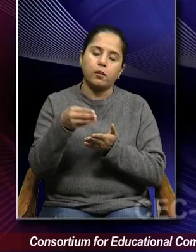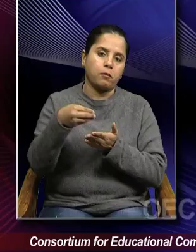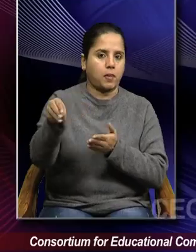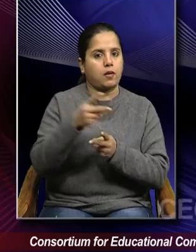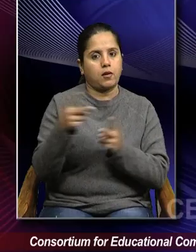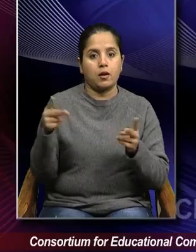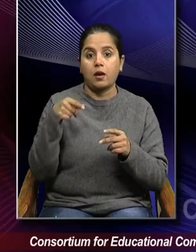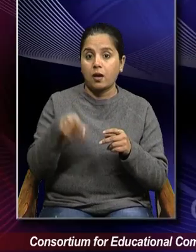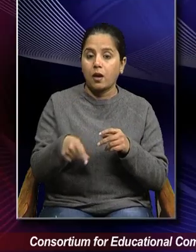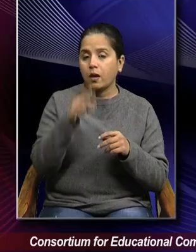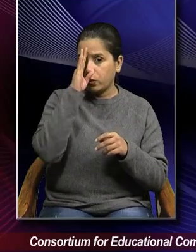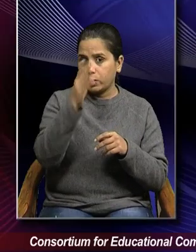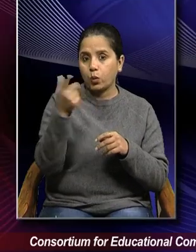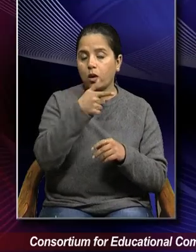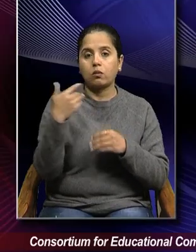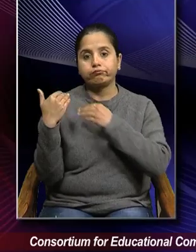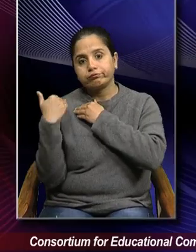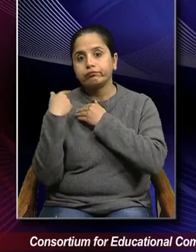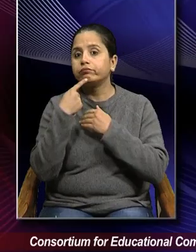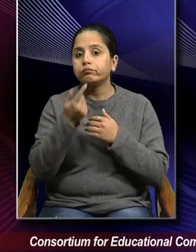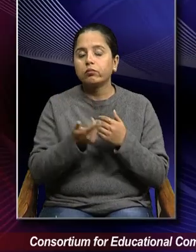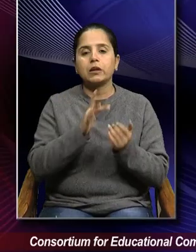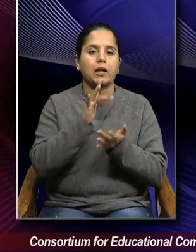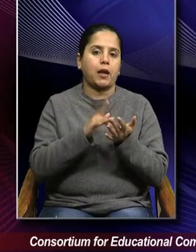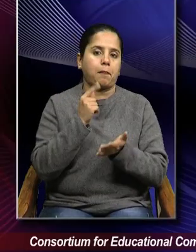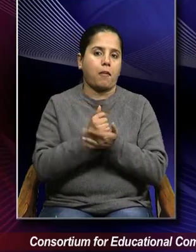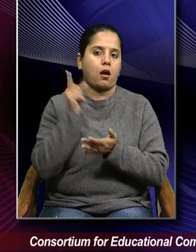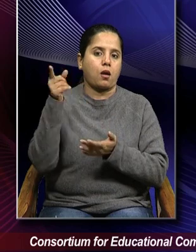it is representing a direct liability of central bank